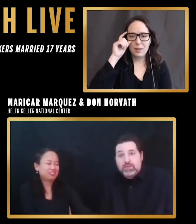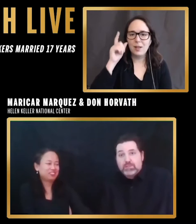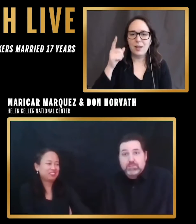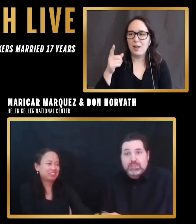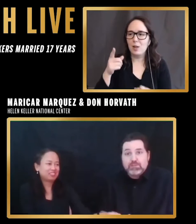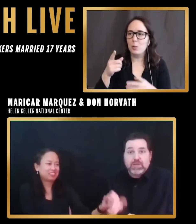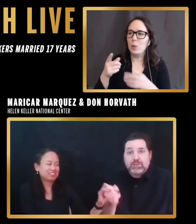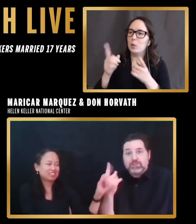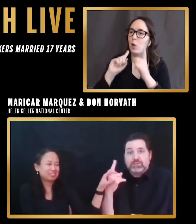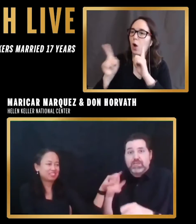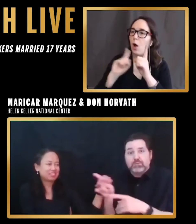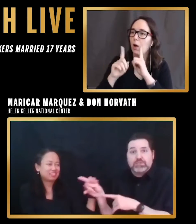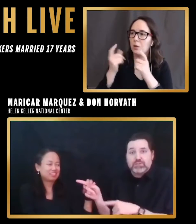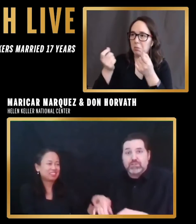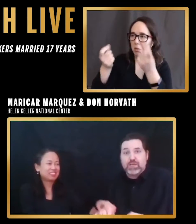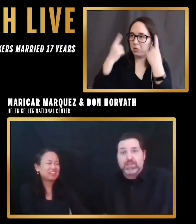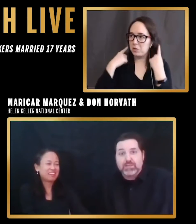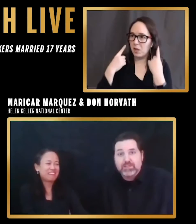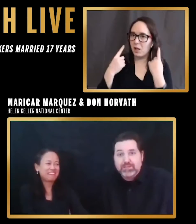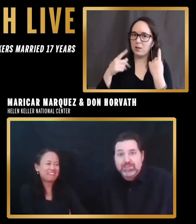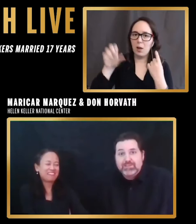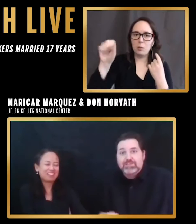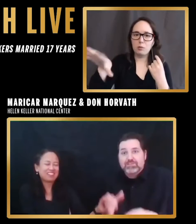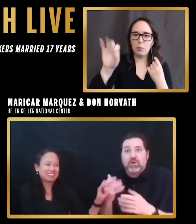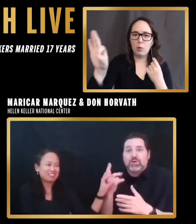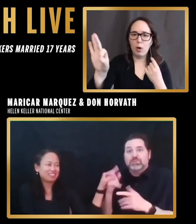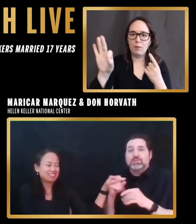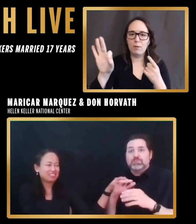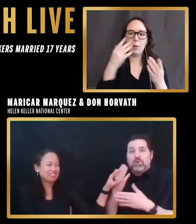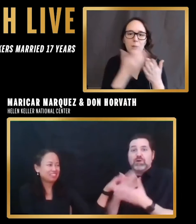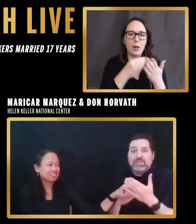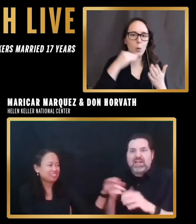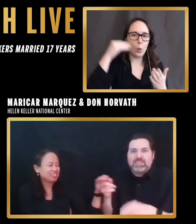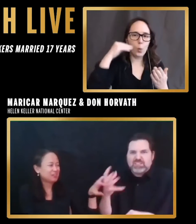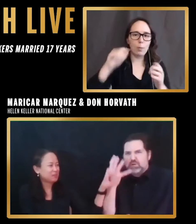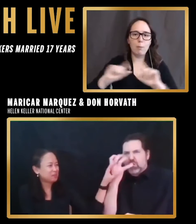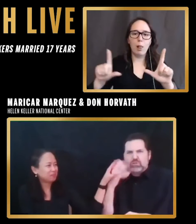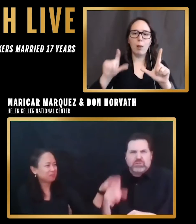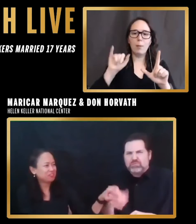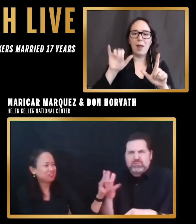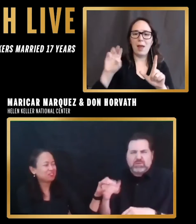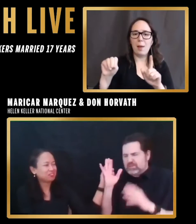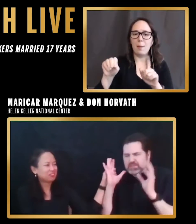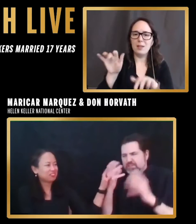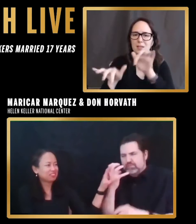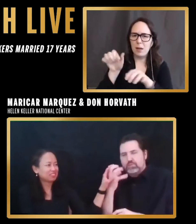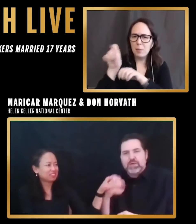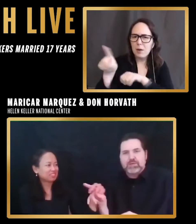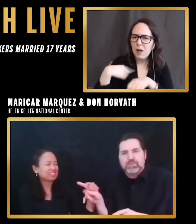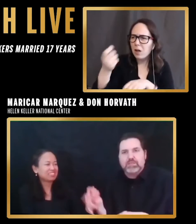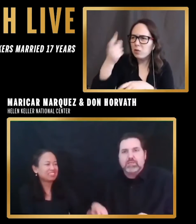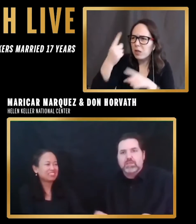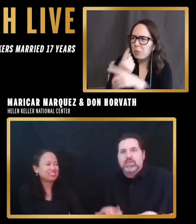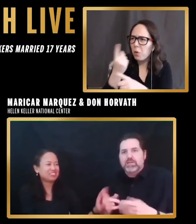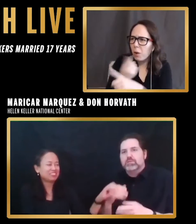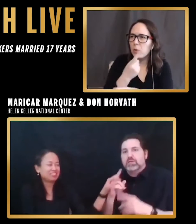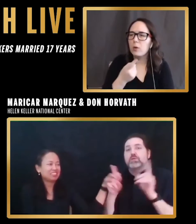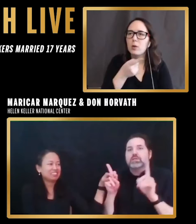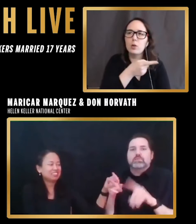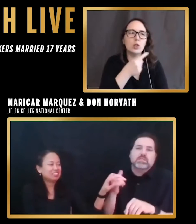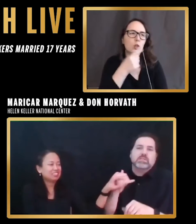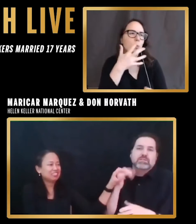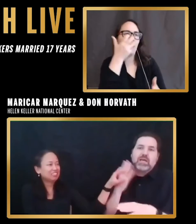her to make sure I understand what she's saying. So it was a part of that, and she'd go, she gets so mad at me,